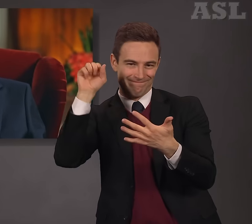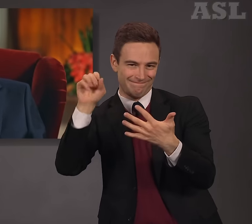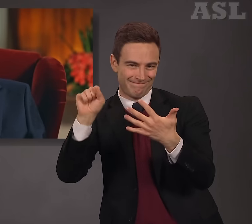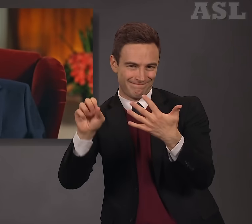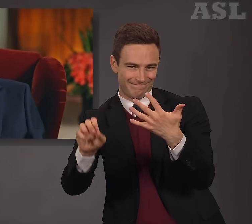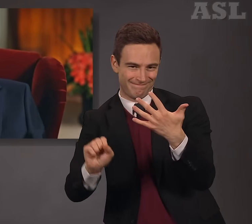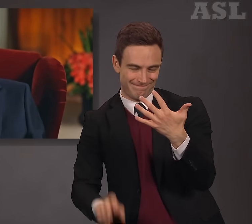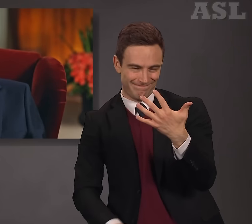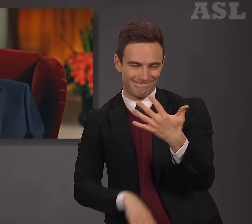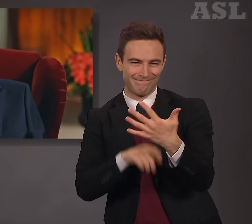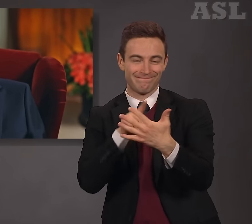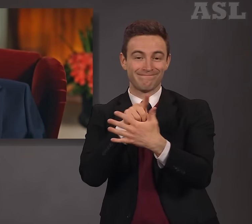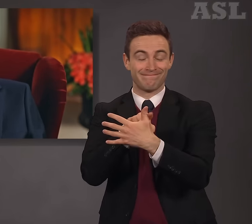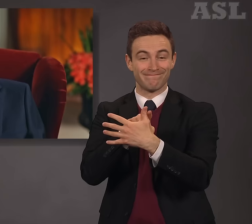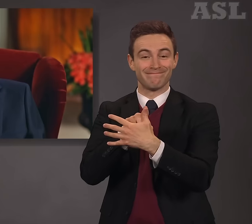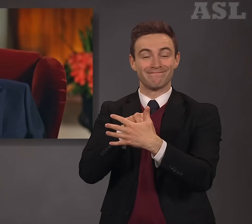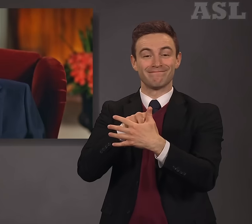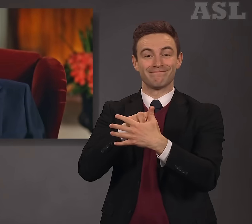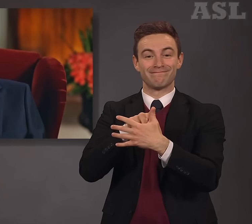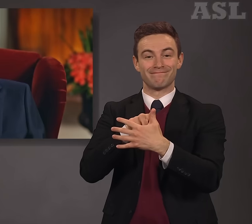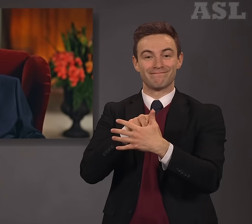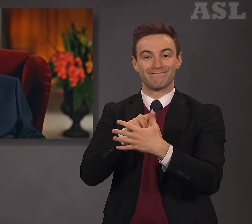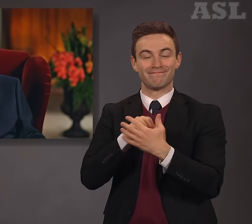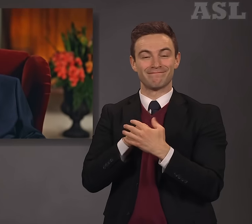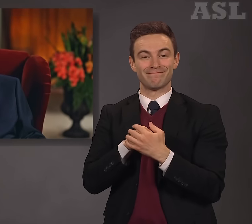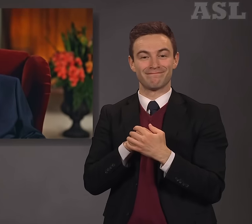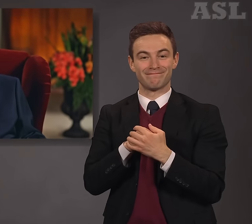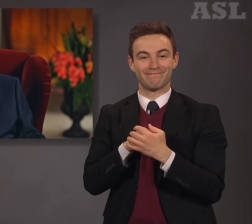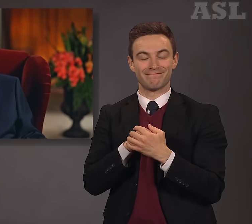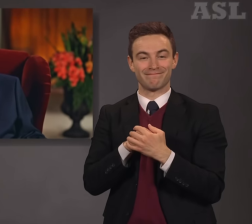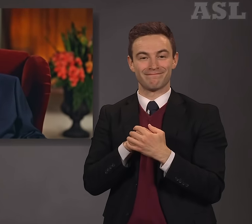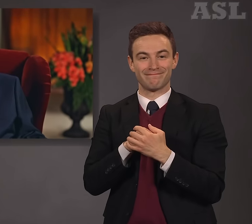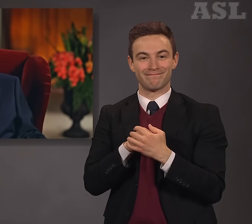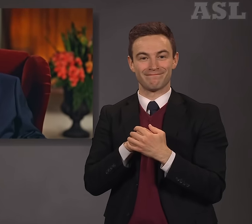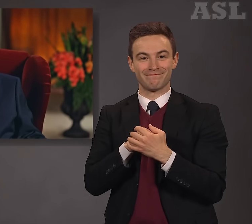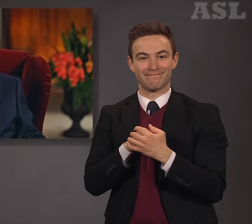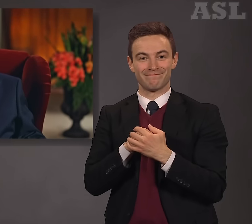following 15 locations: